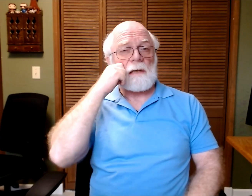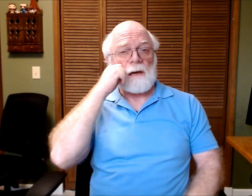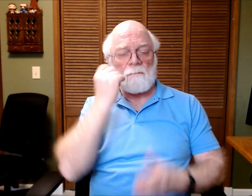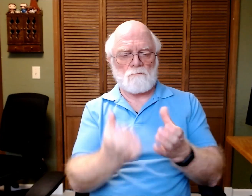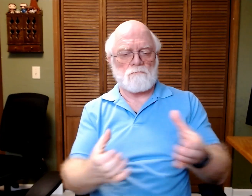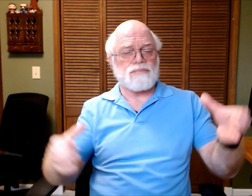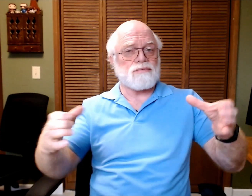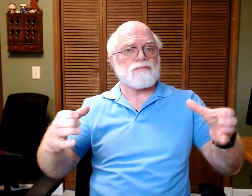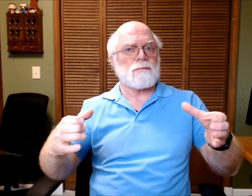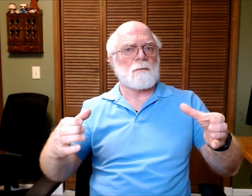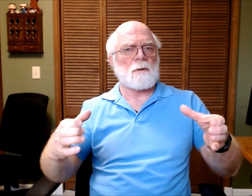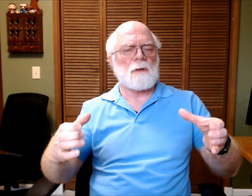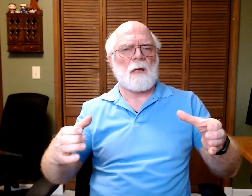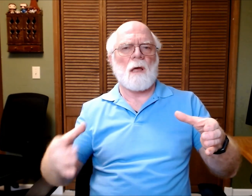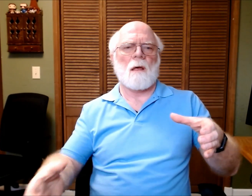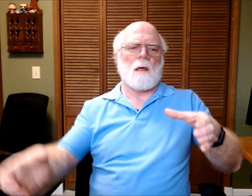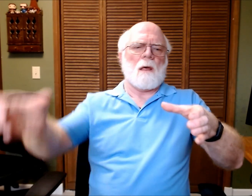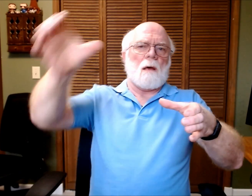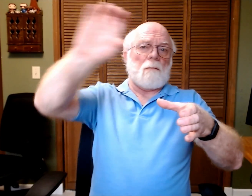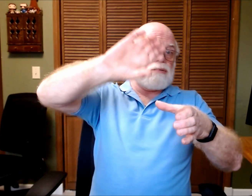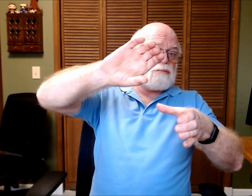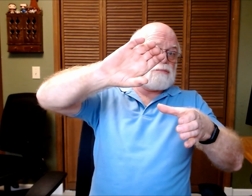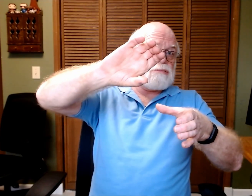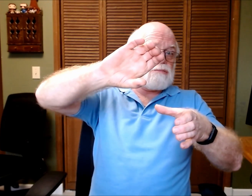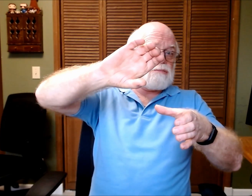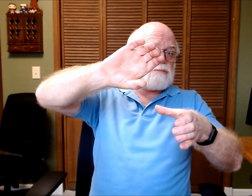That's like a skin bag. You pour the juice into that.